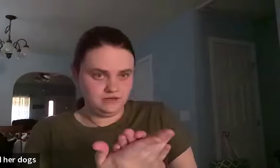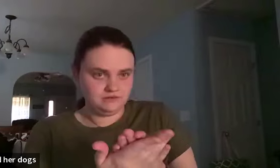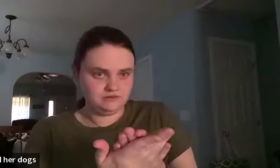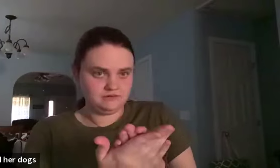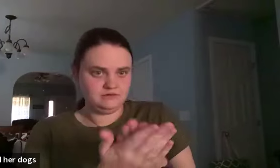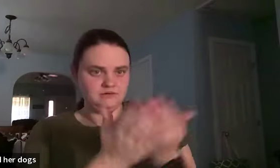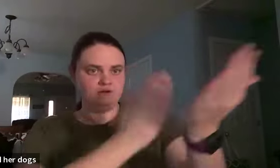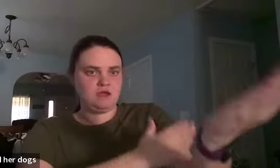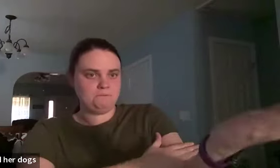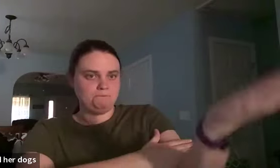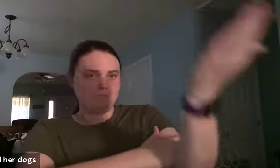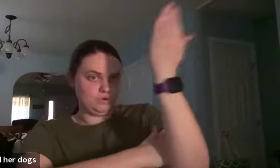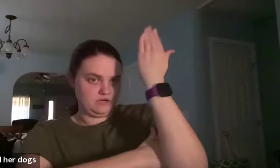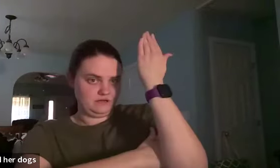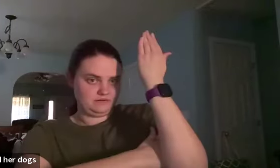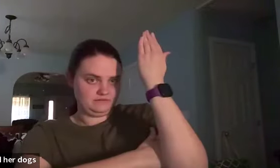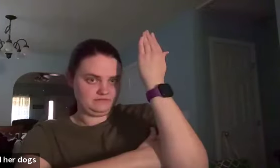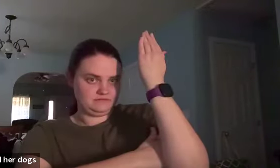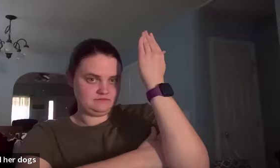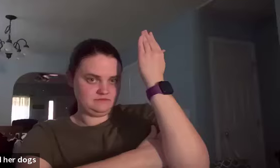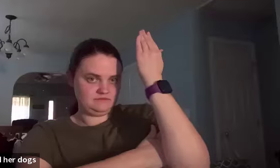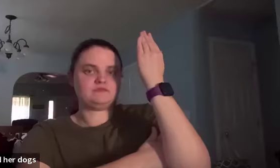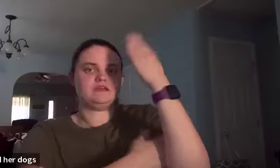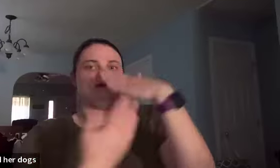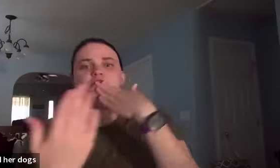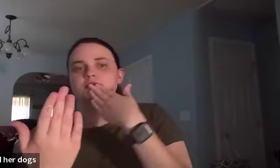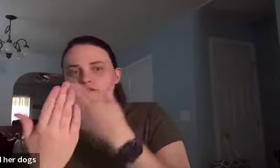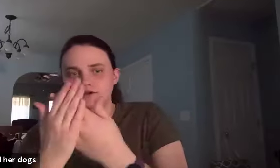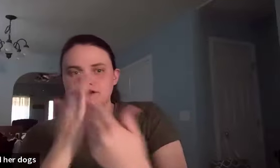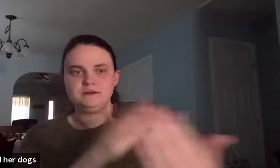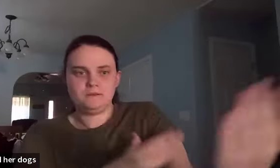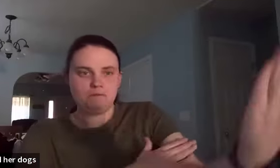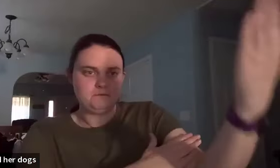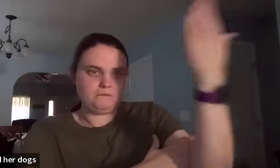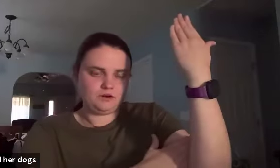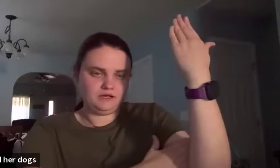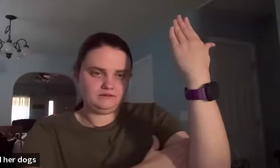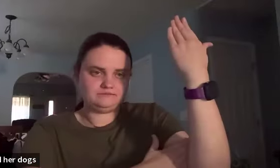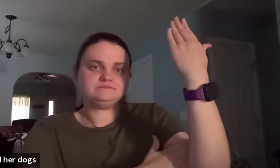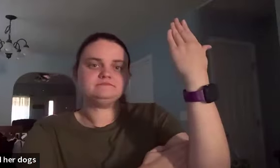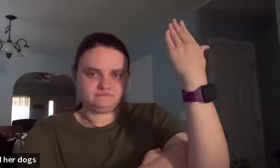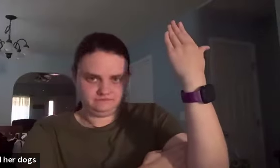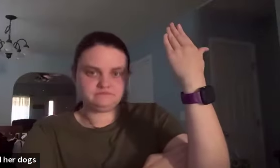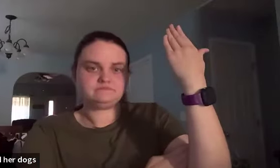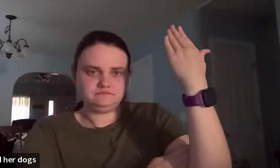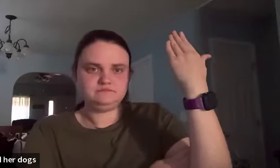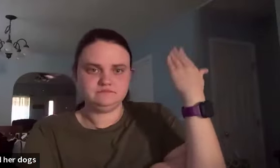good morning. Okay? Good morning.